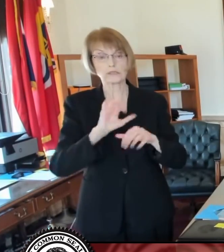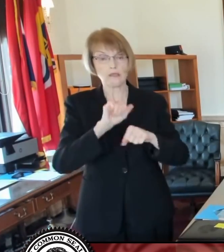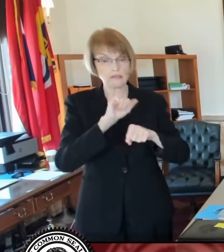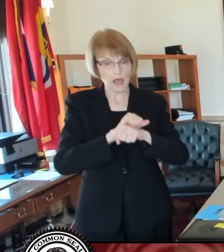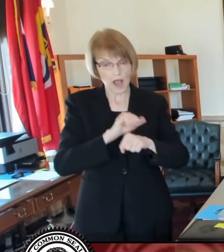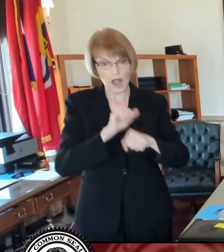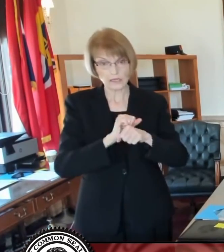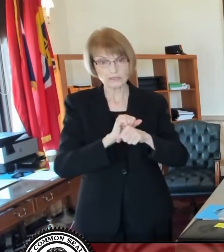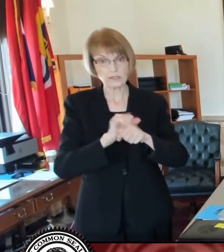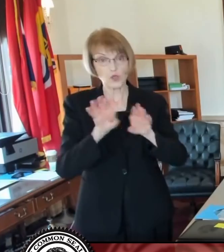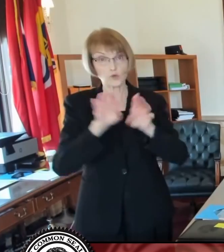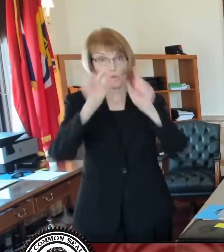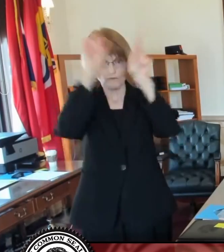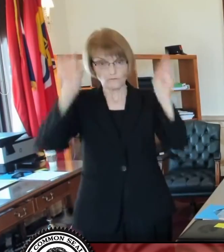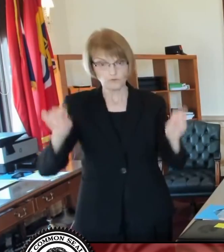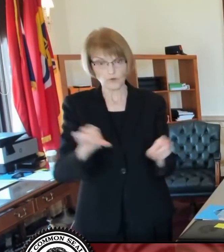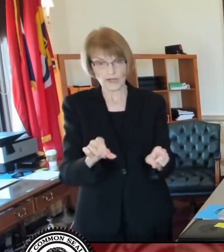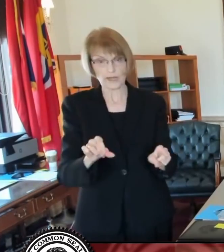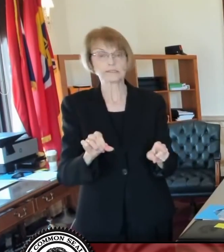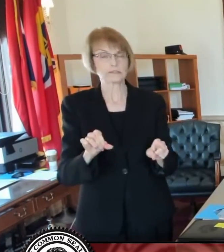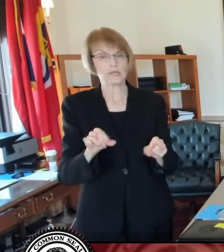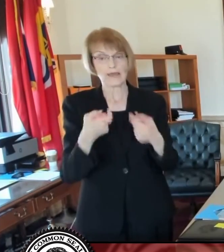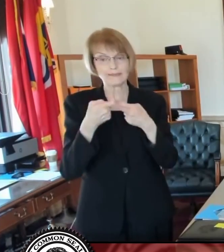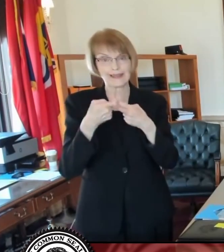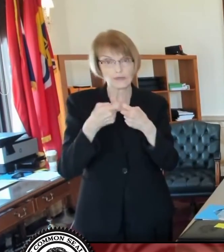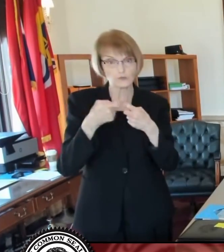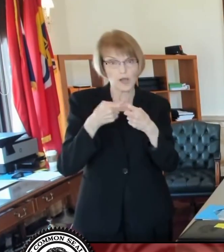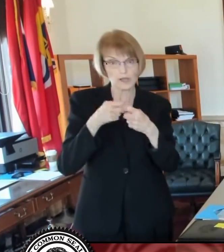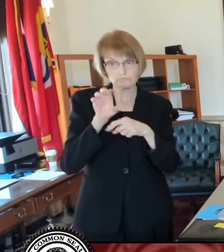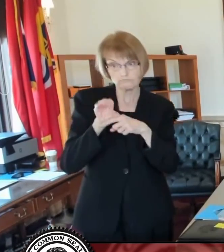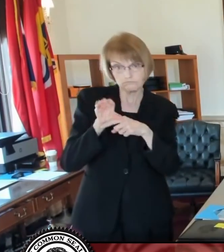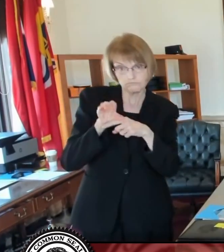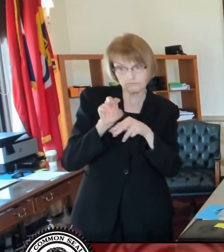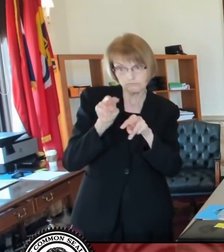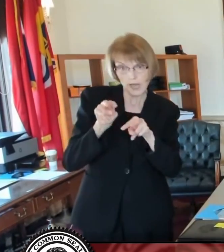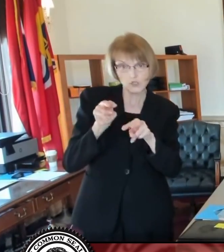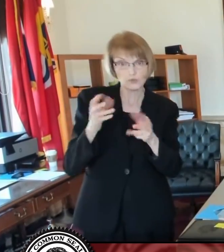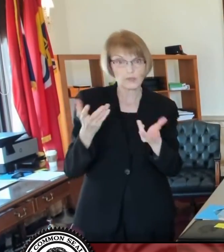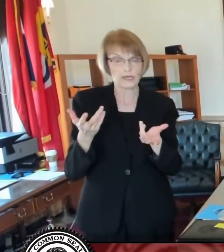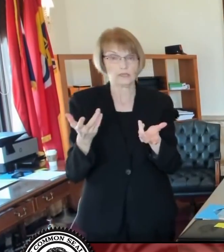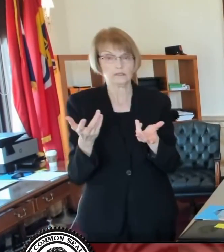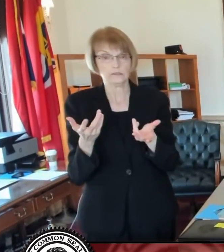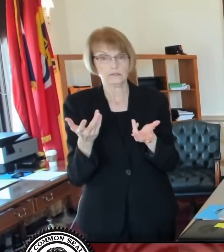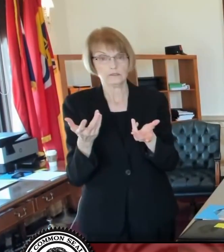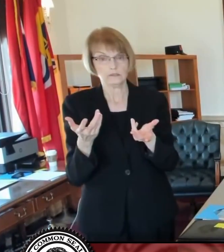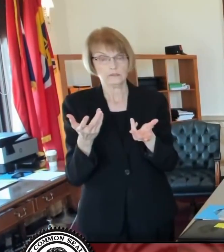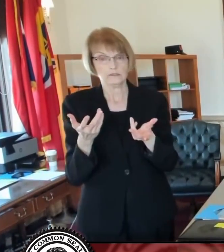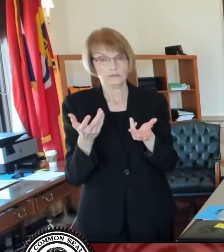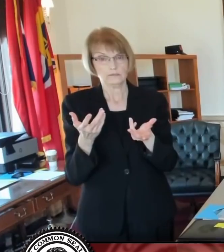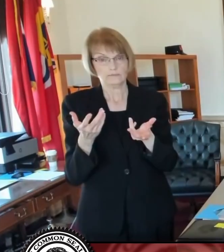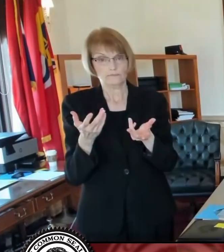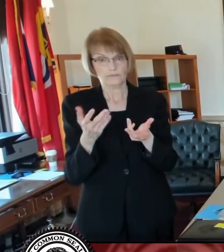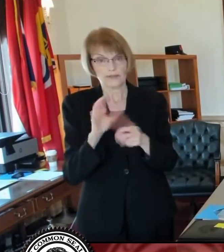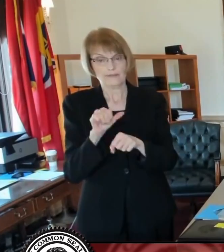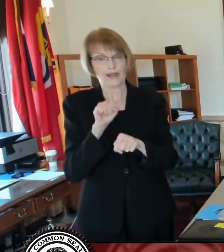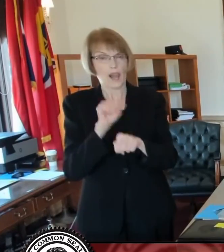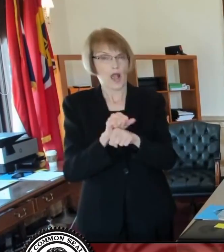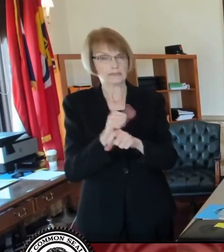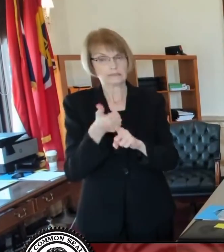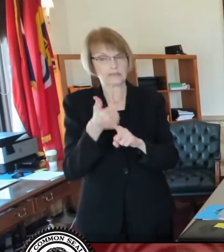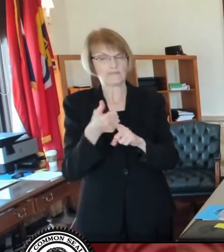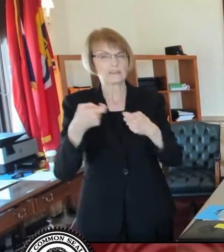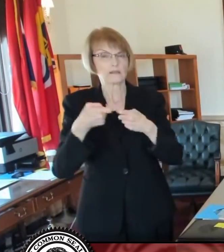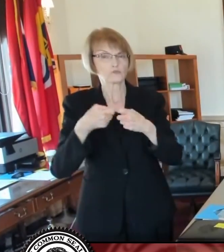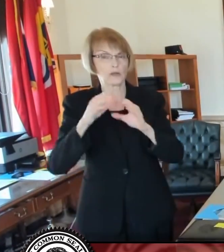frames, the electronic monitoring, which the locks is an electronic system.